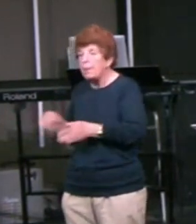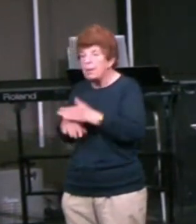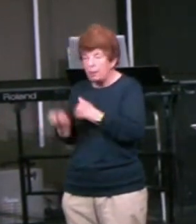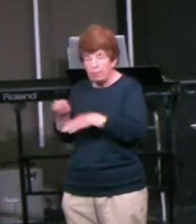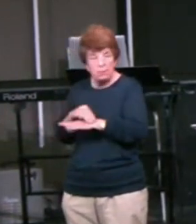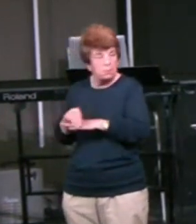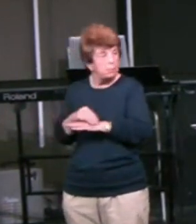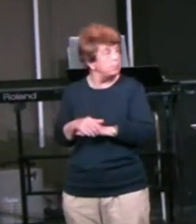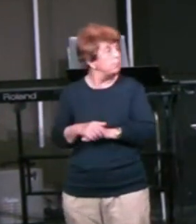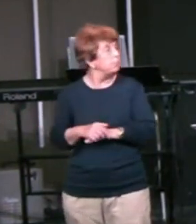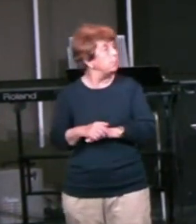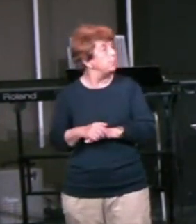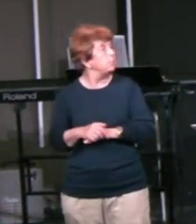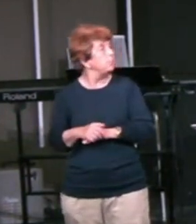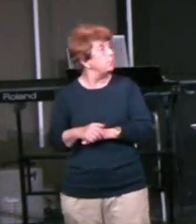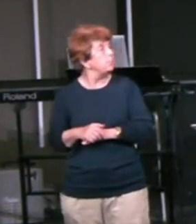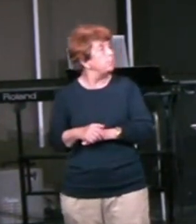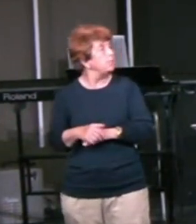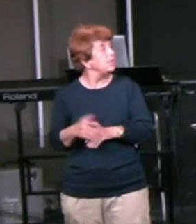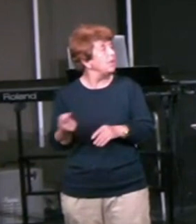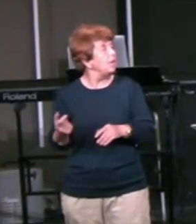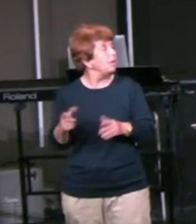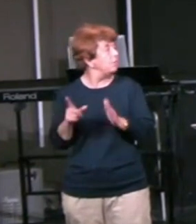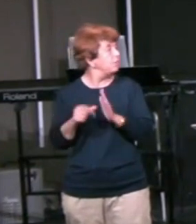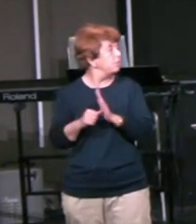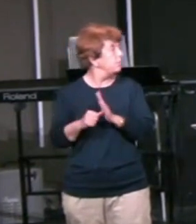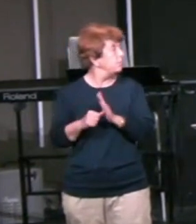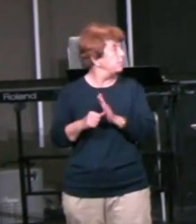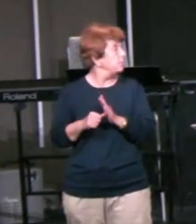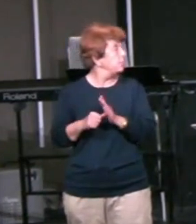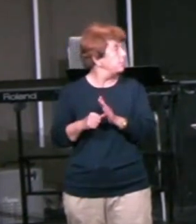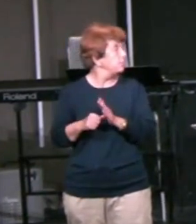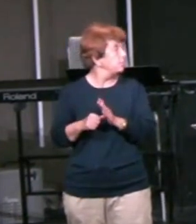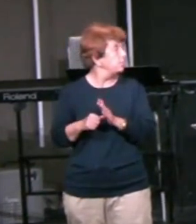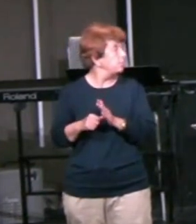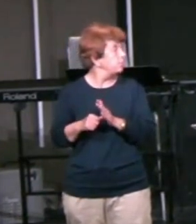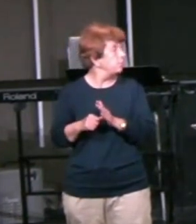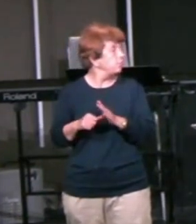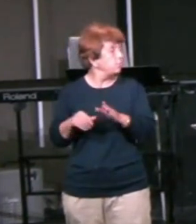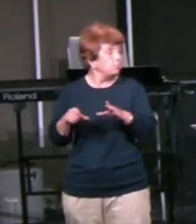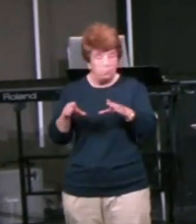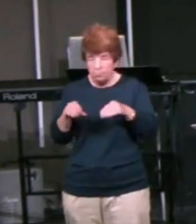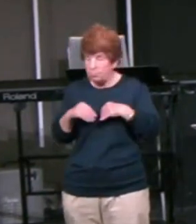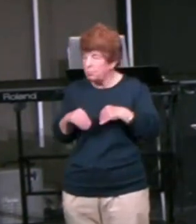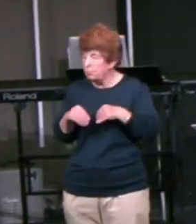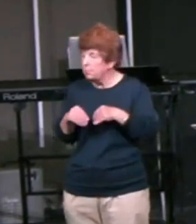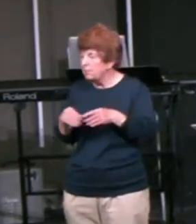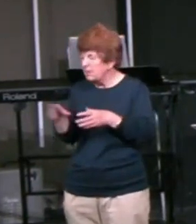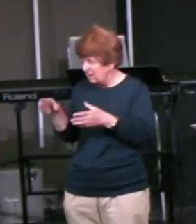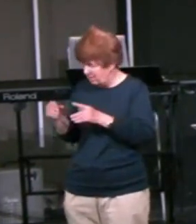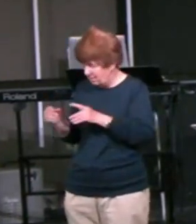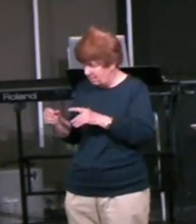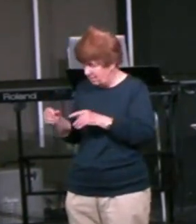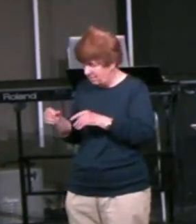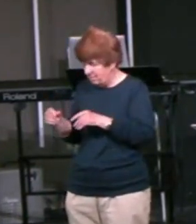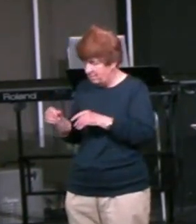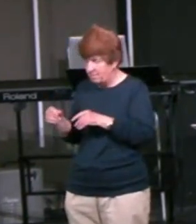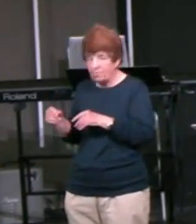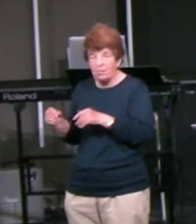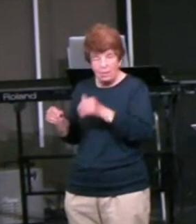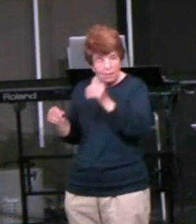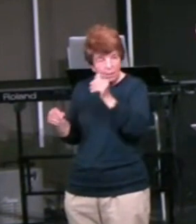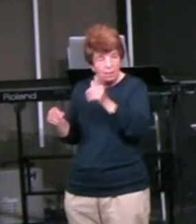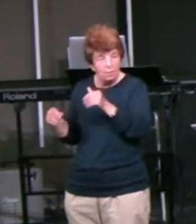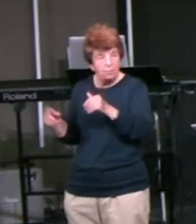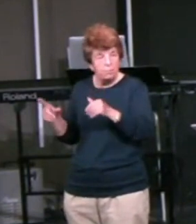ministry. But after a while, I began receiving messages that they have